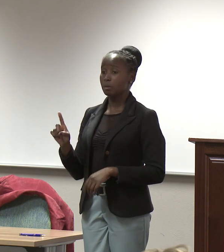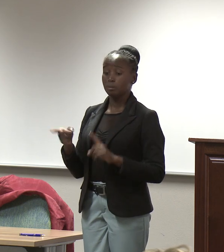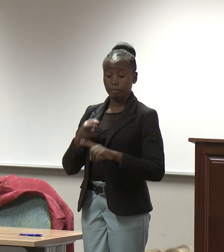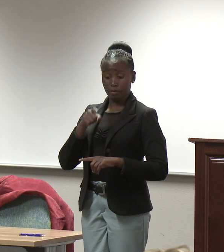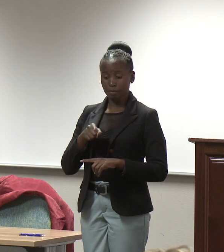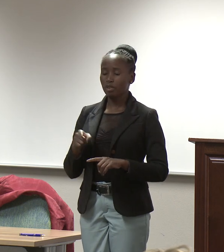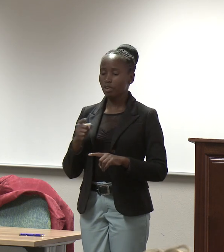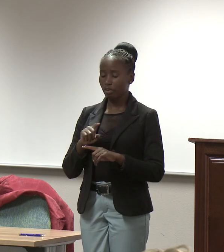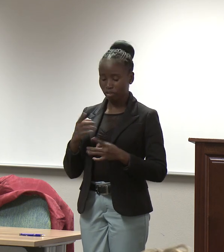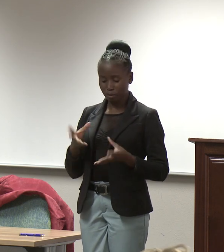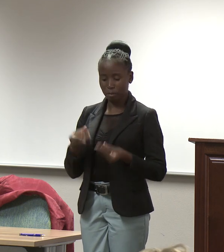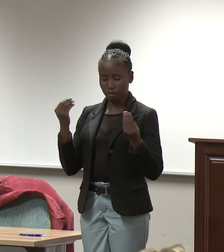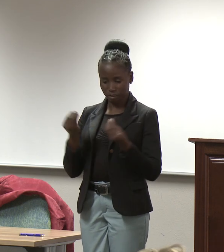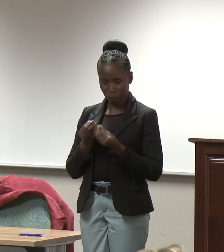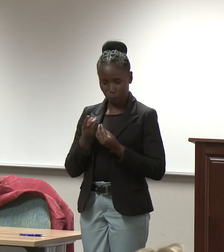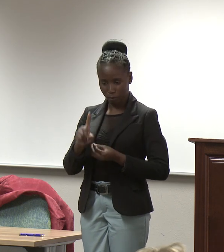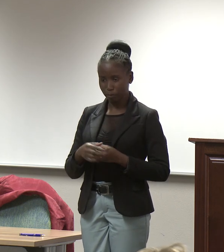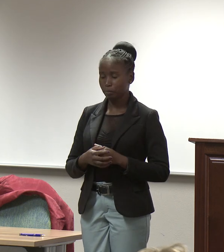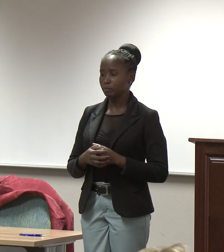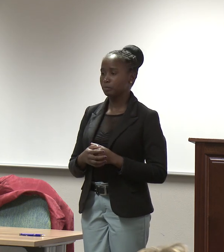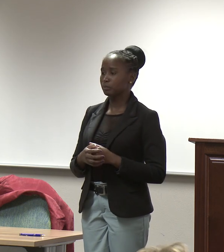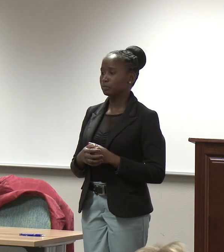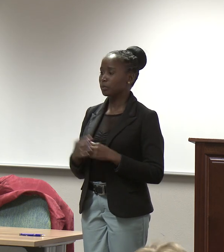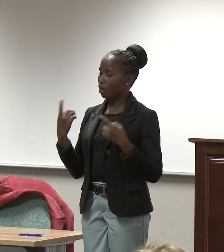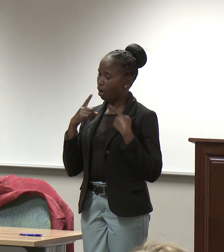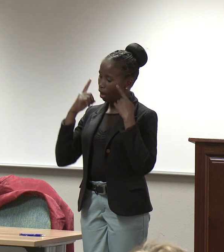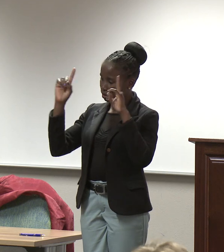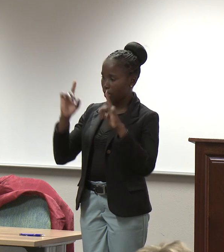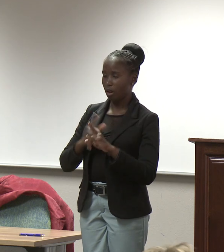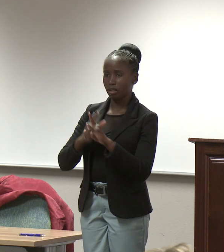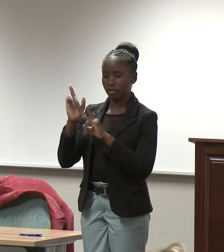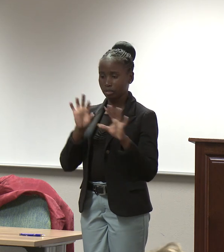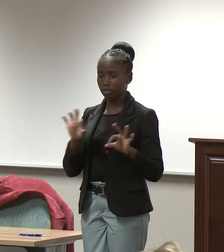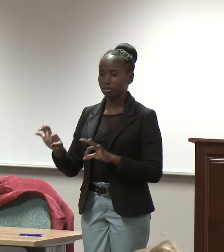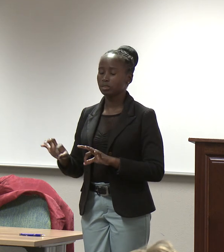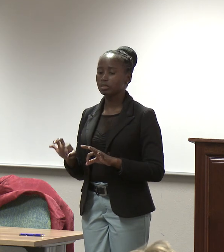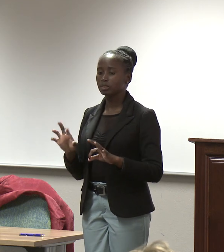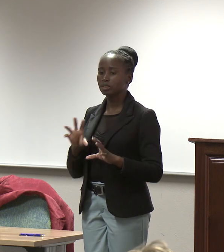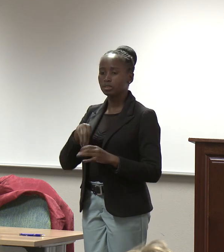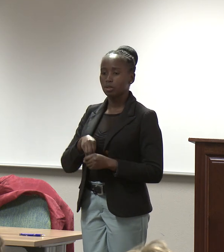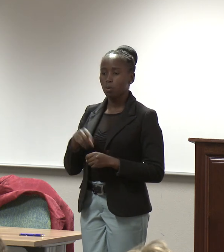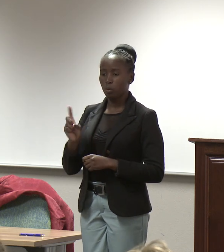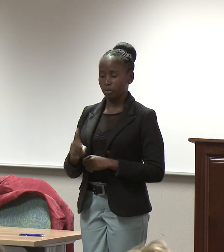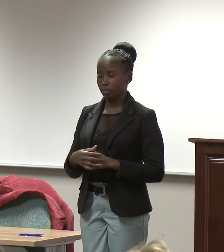that excellence morphed into efficiency,